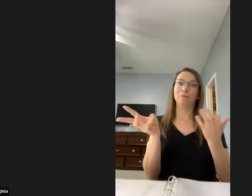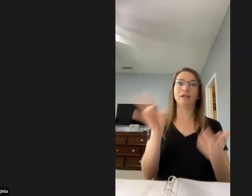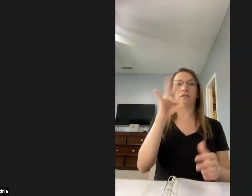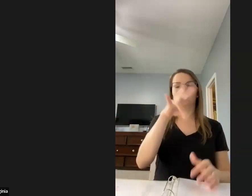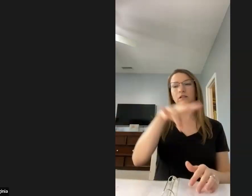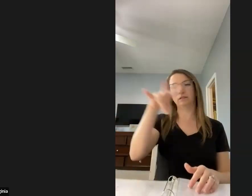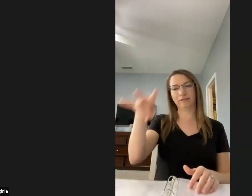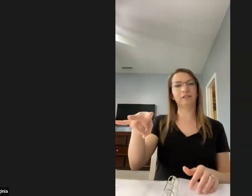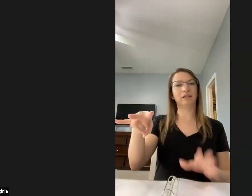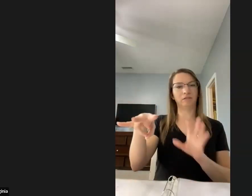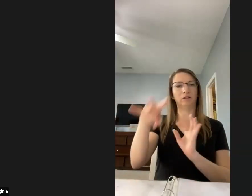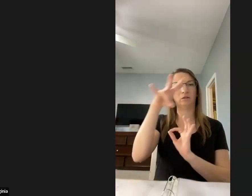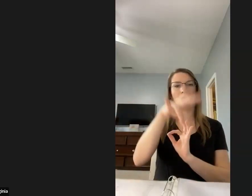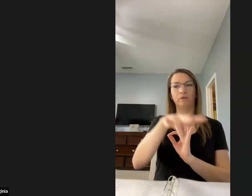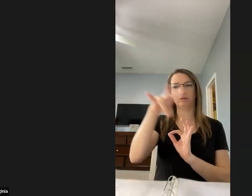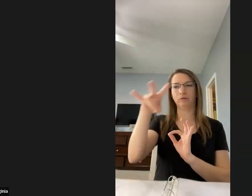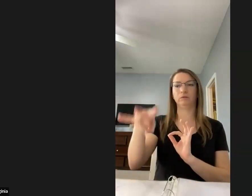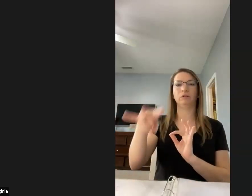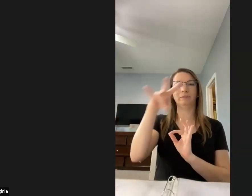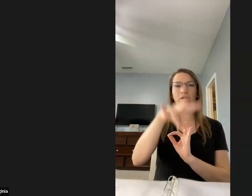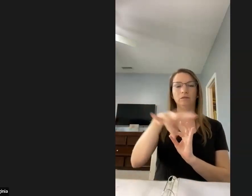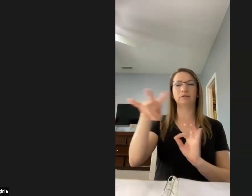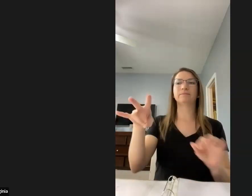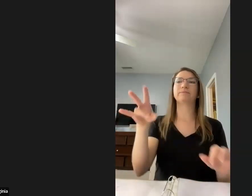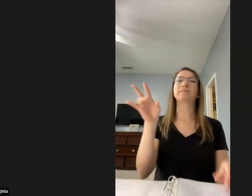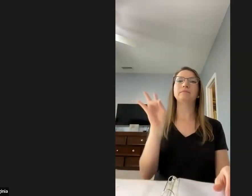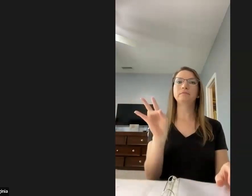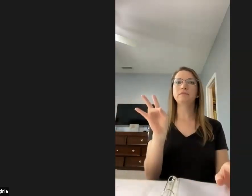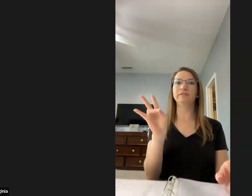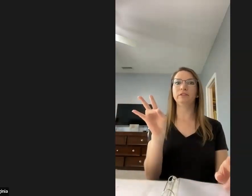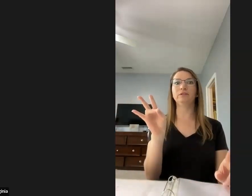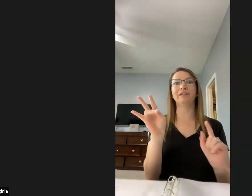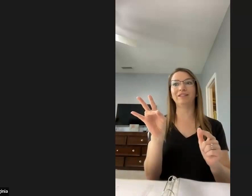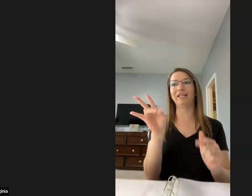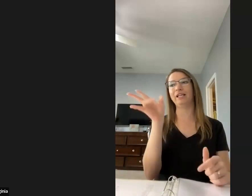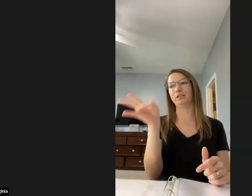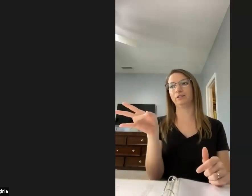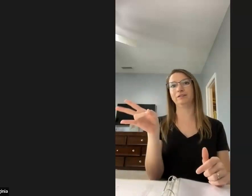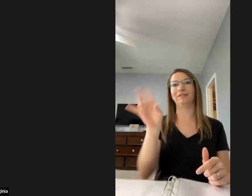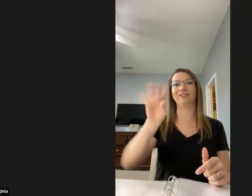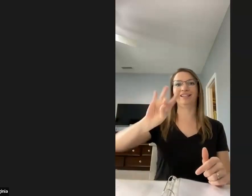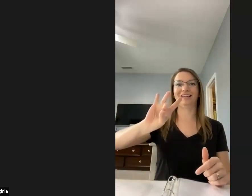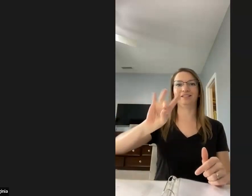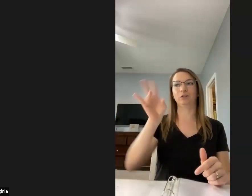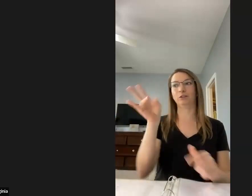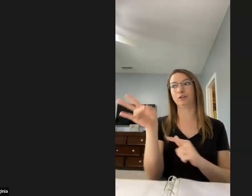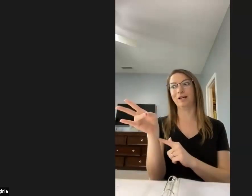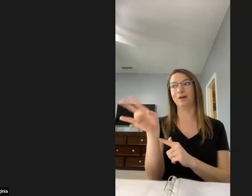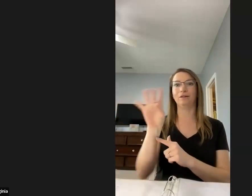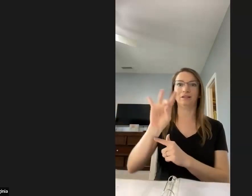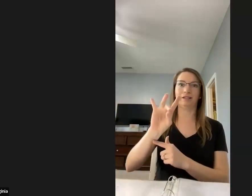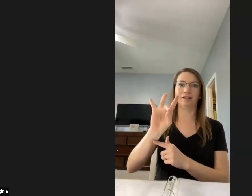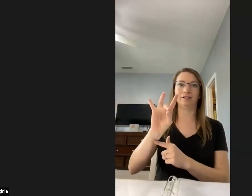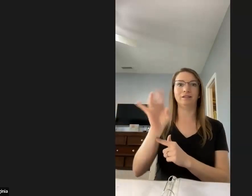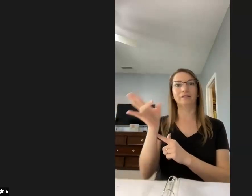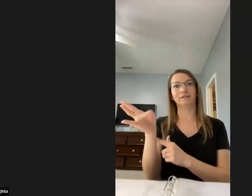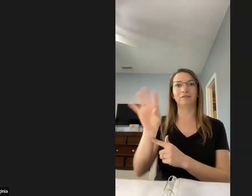But, and then 77, all those you bounce. If you do 78, you're going to do 78. So you're going to go out and then in